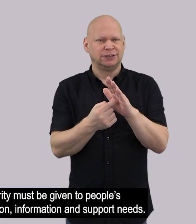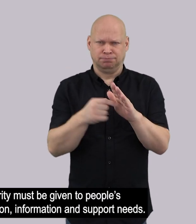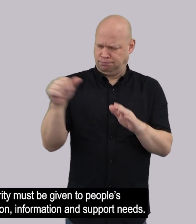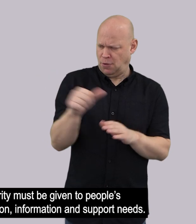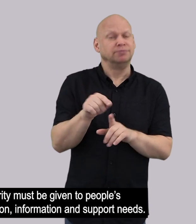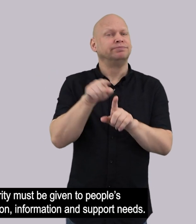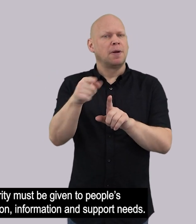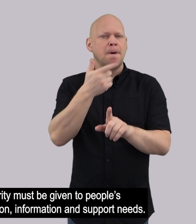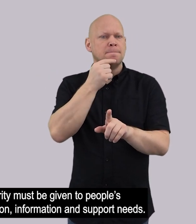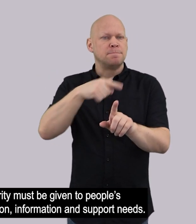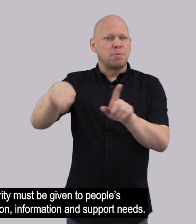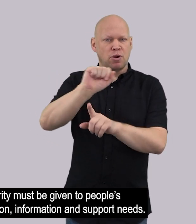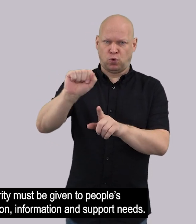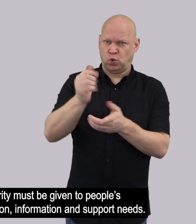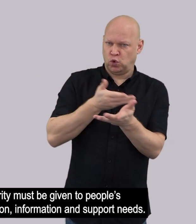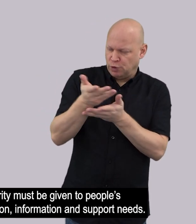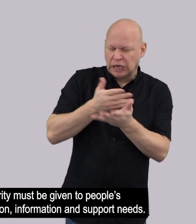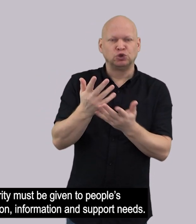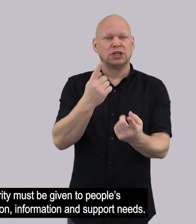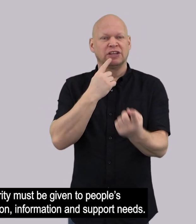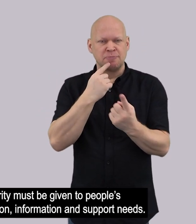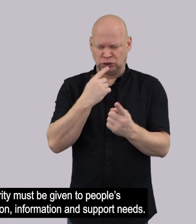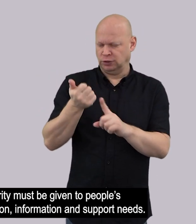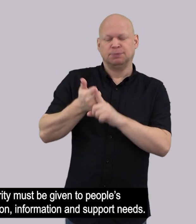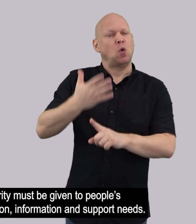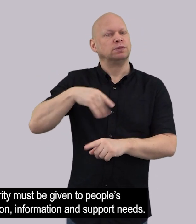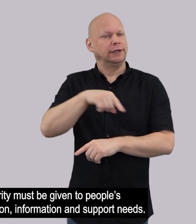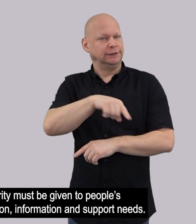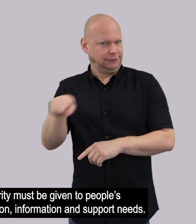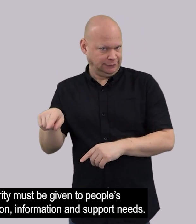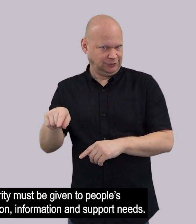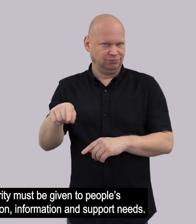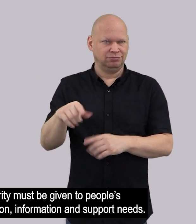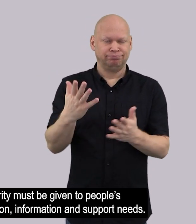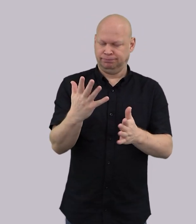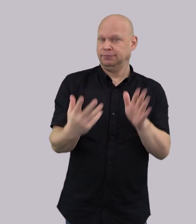Seven, priority must be given to people's communication, information, and support needs.